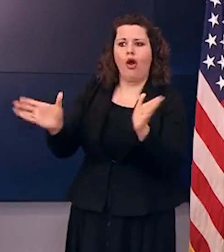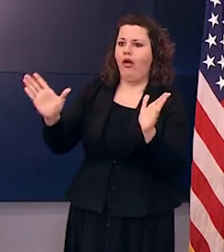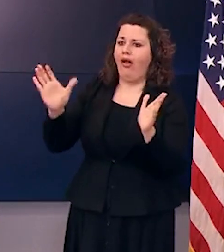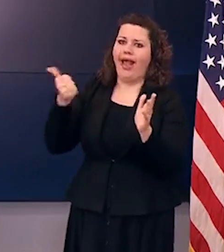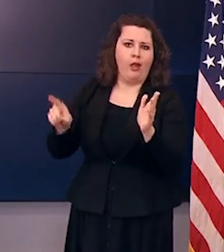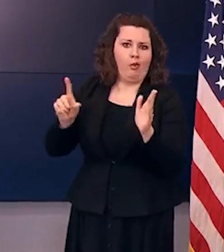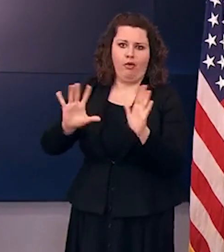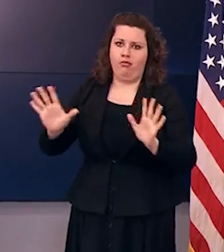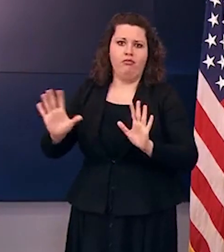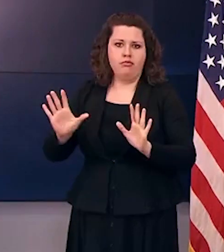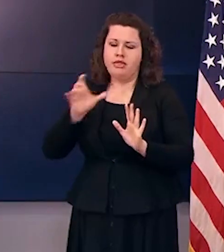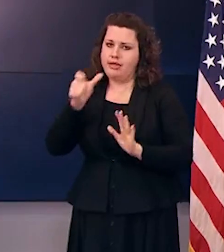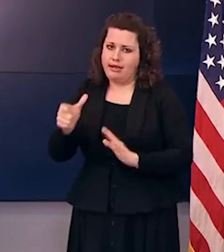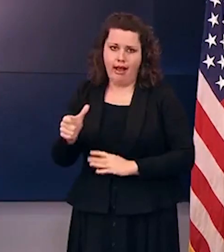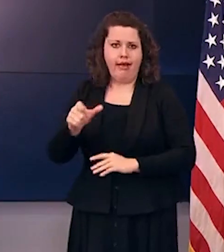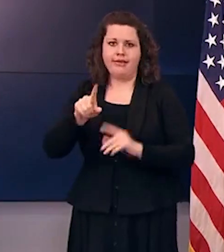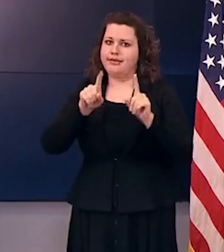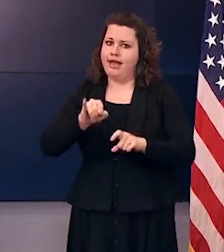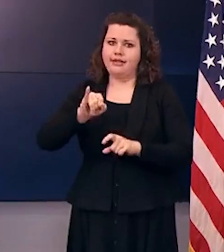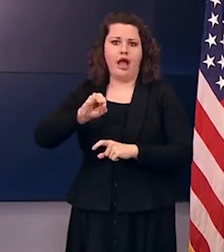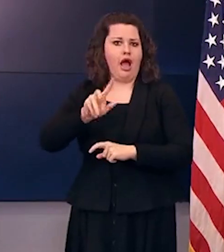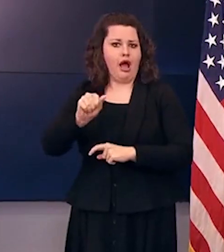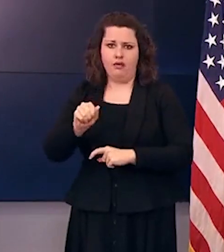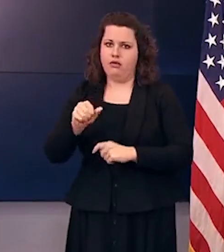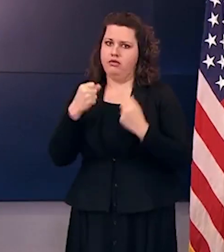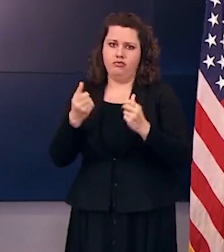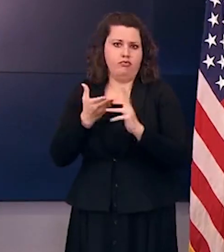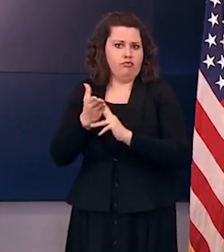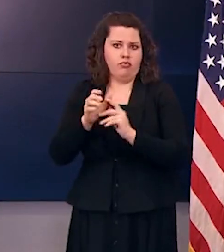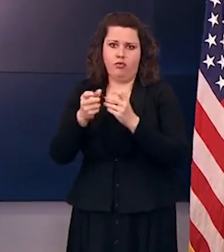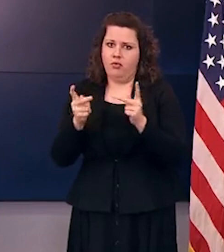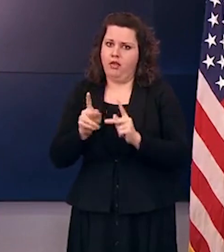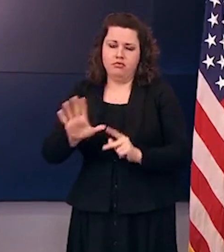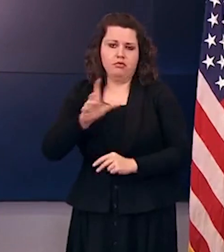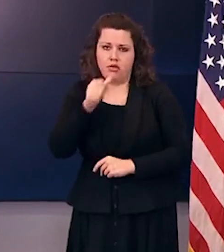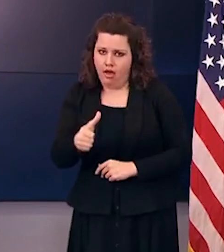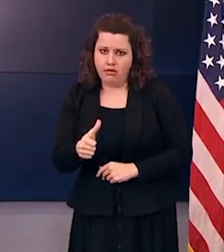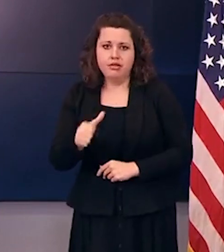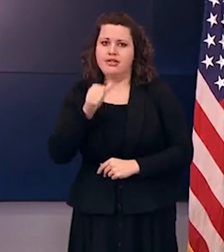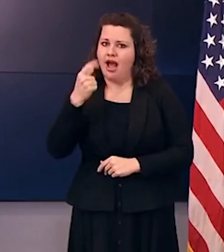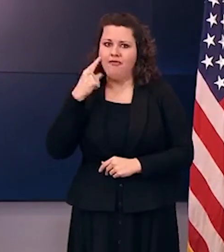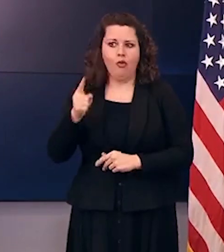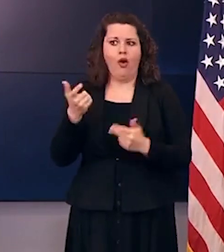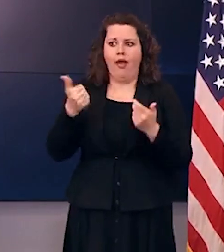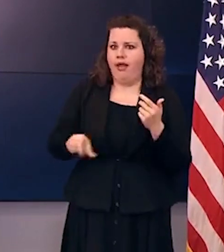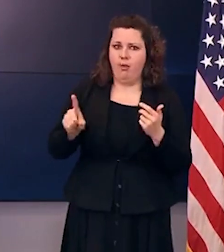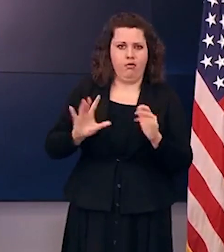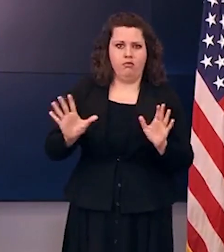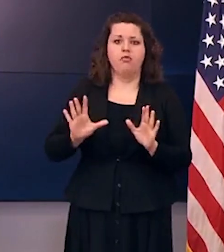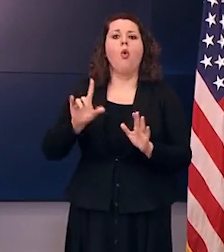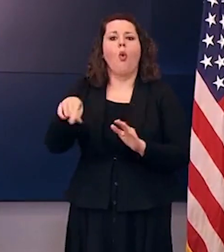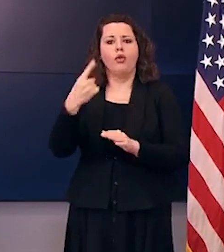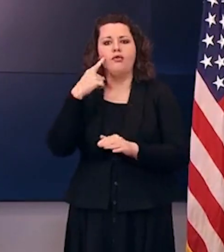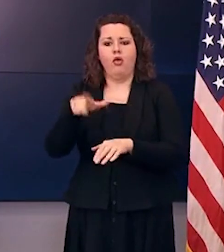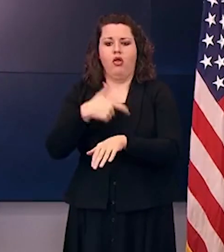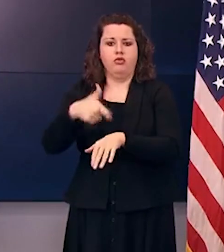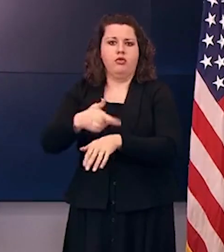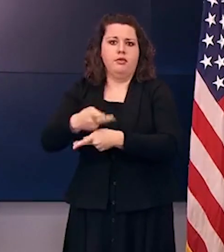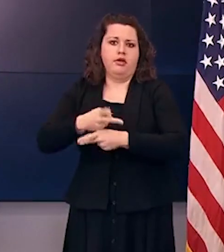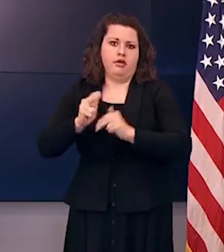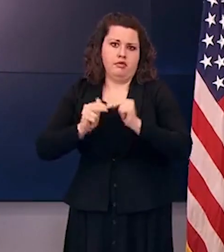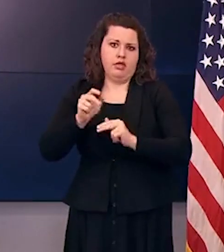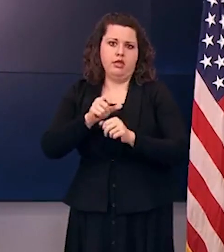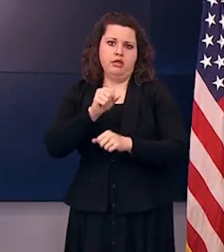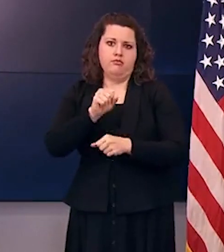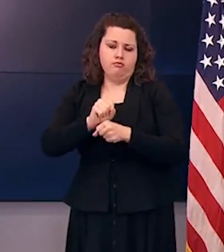So it's not a Test Iowa drive-through site, and so it's not open for the public. But this is, as we collect the information, that